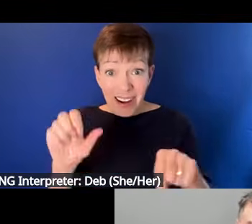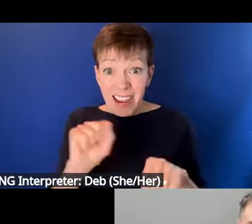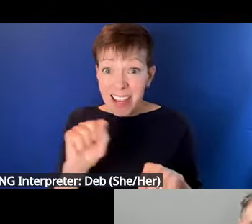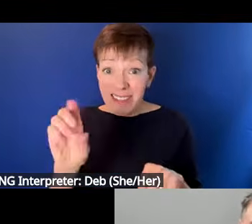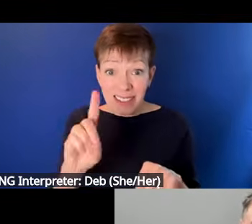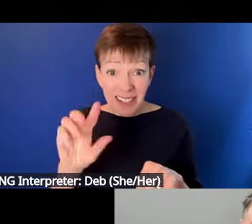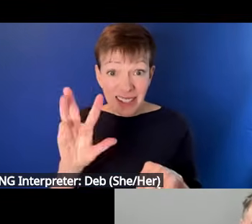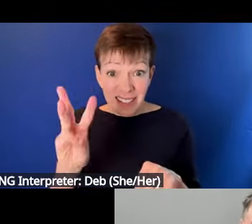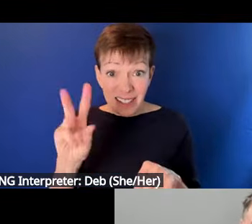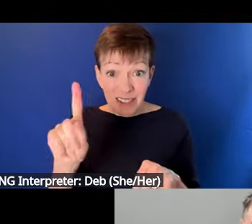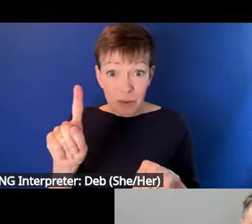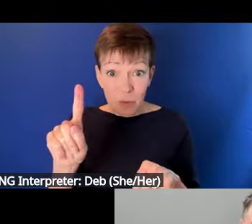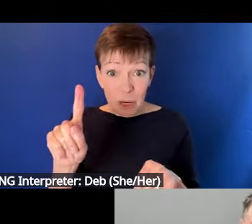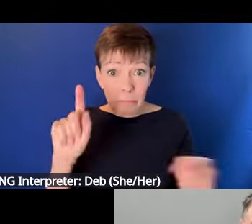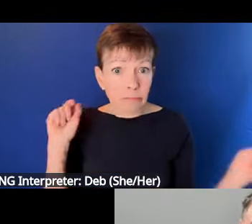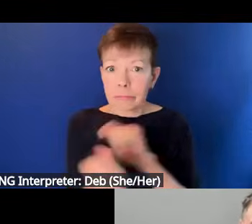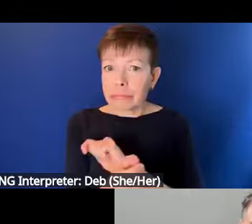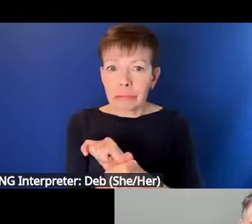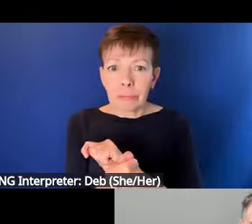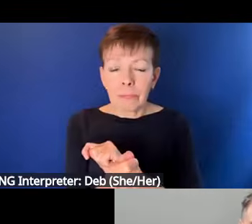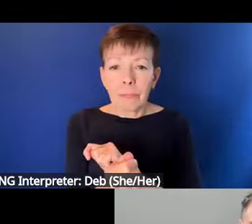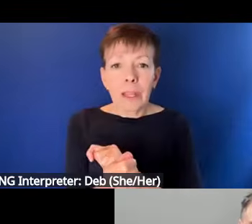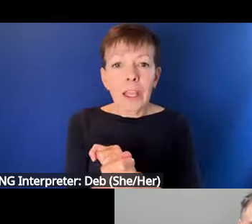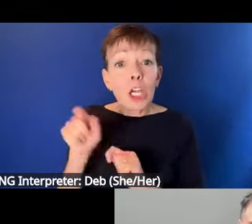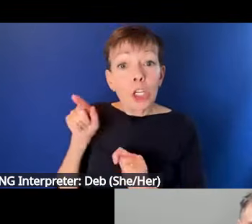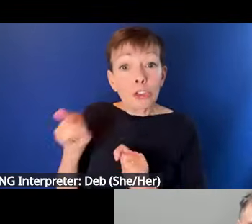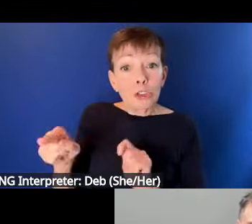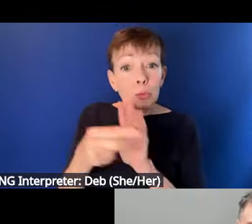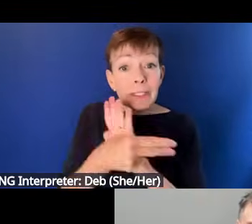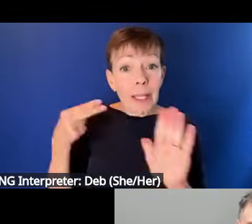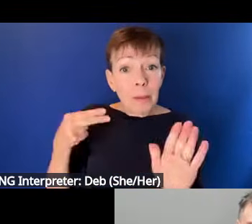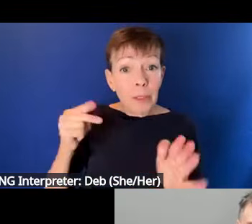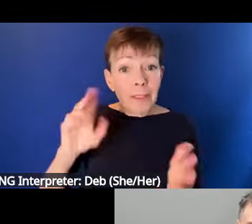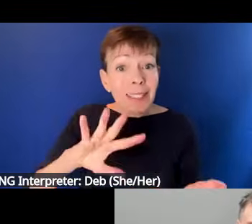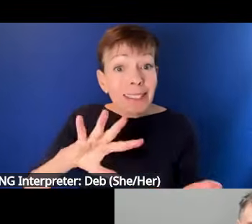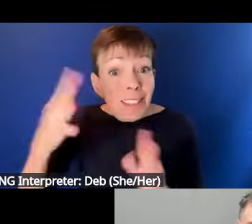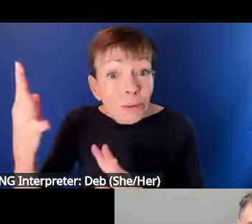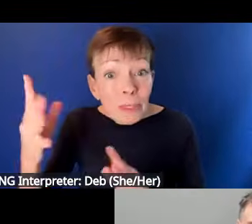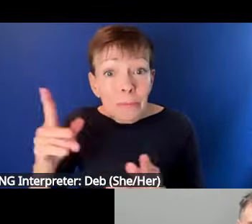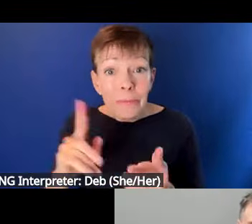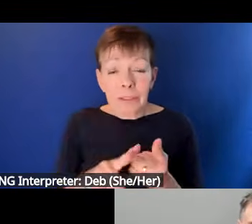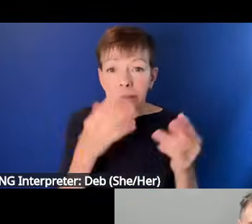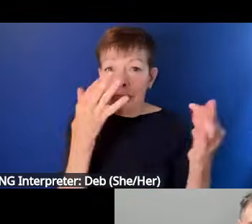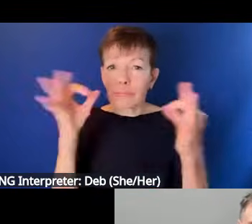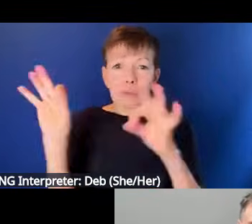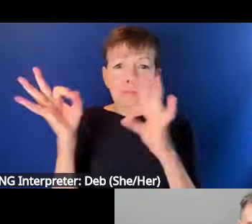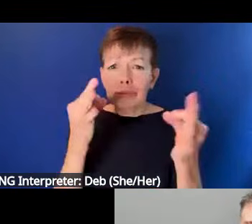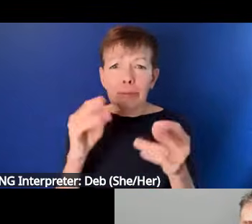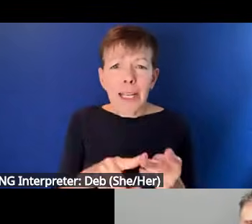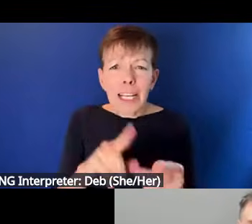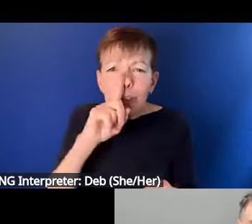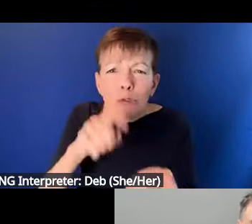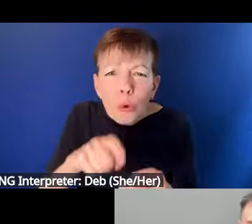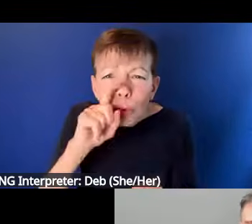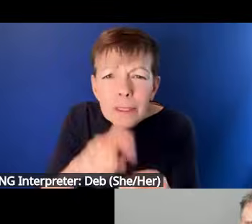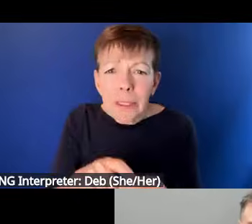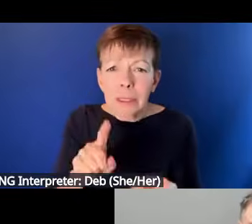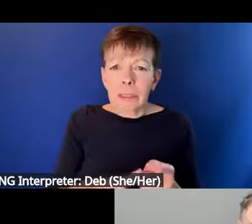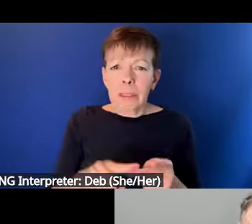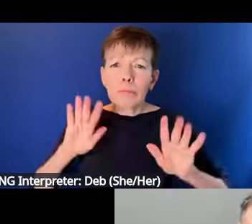She started to be labeled as disruptive, difficult to direct, nosy, pushy,